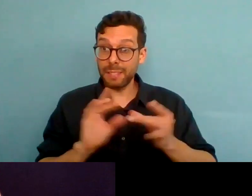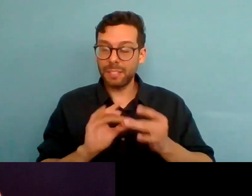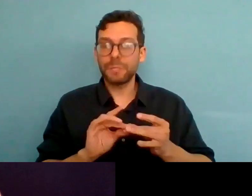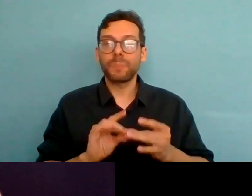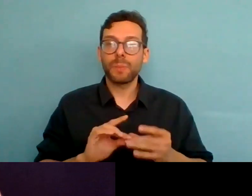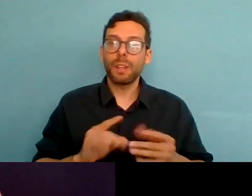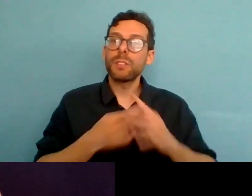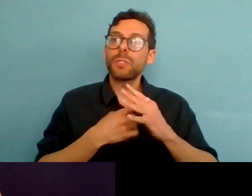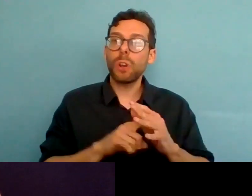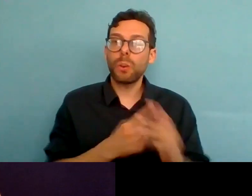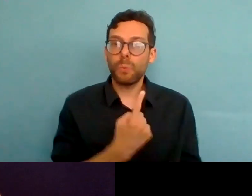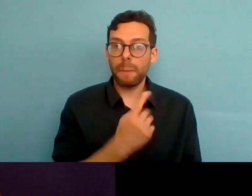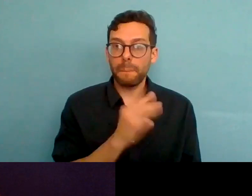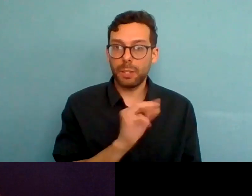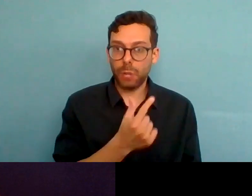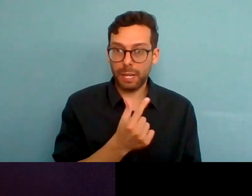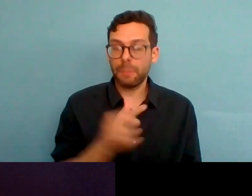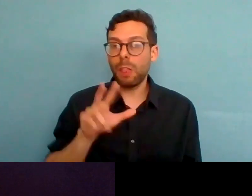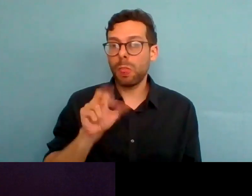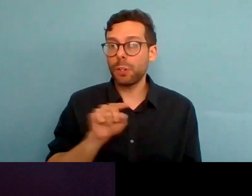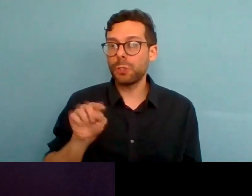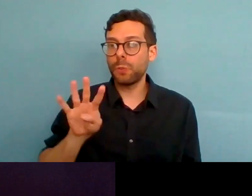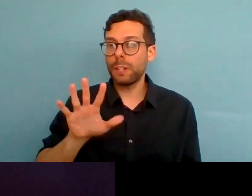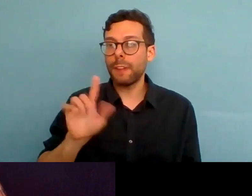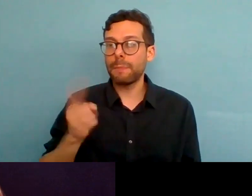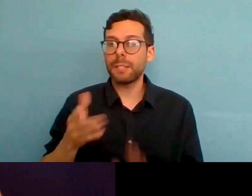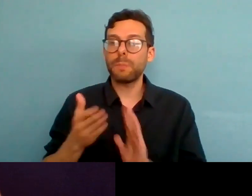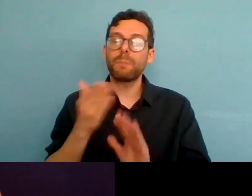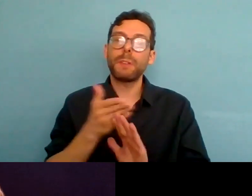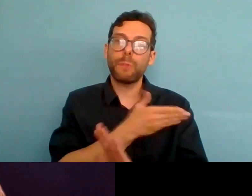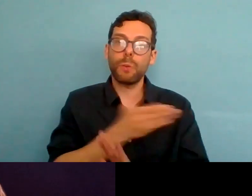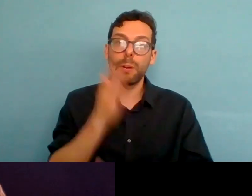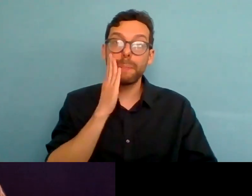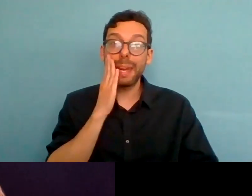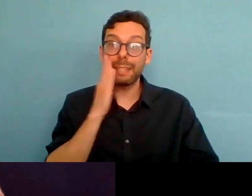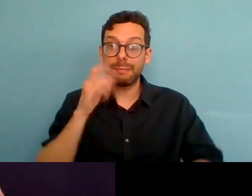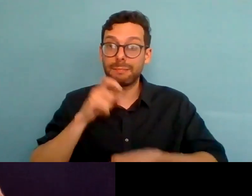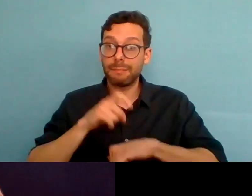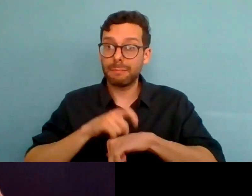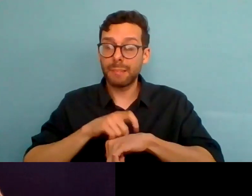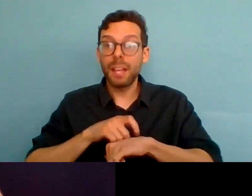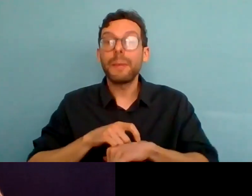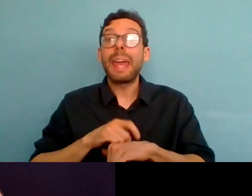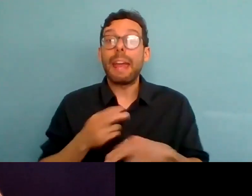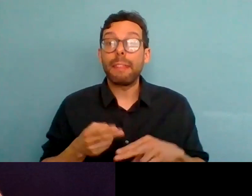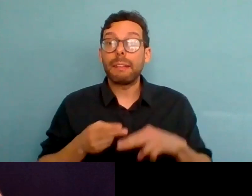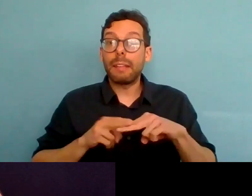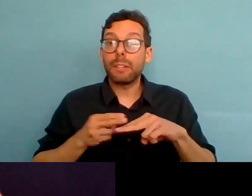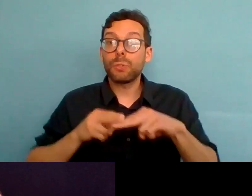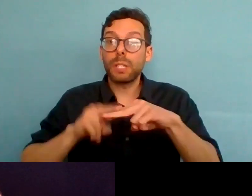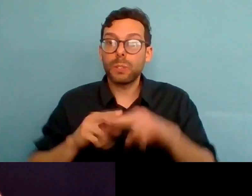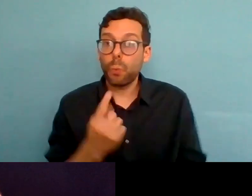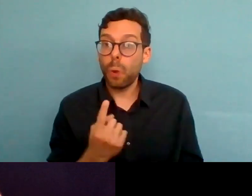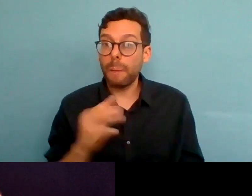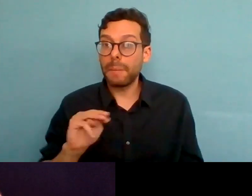milligram, about 30 to 45 minutes before bedtime, and increase by 1 milligram increments about every 7 to